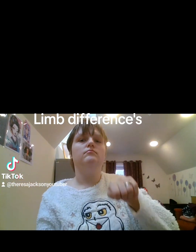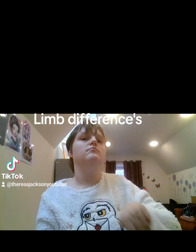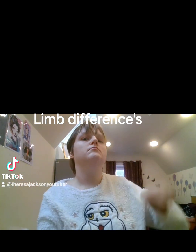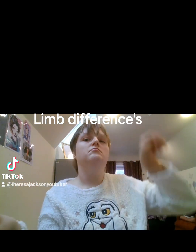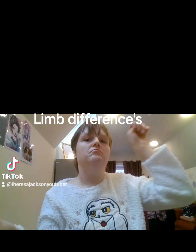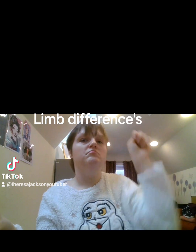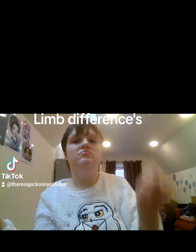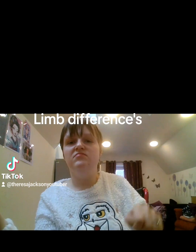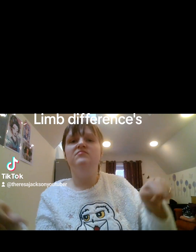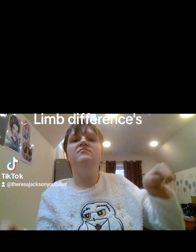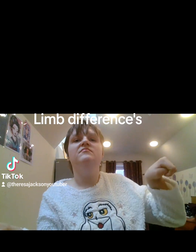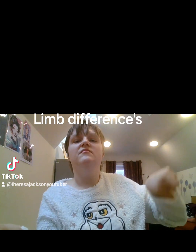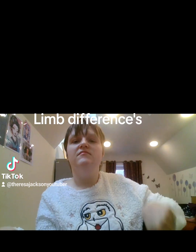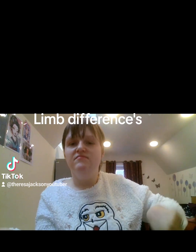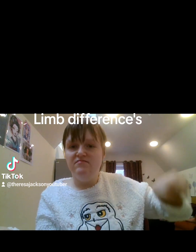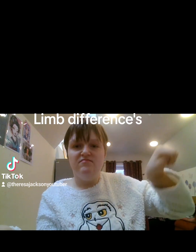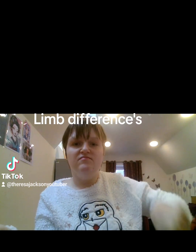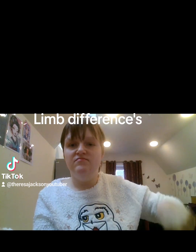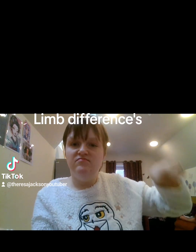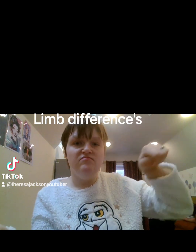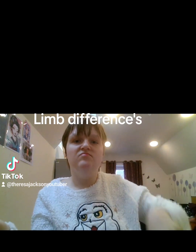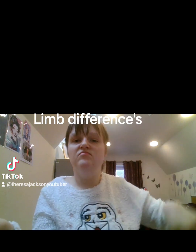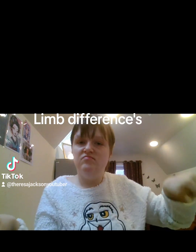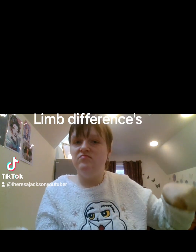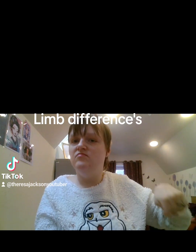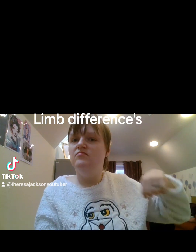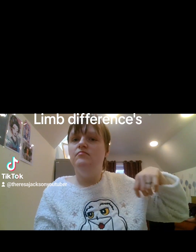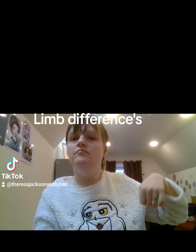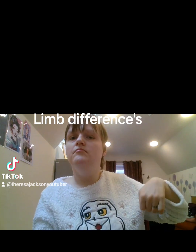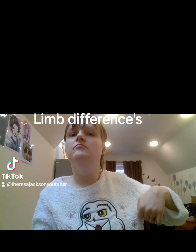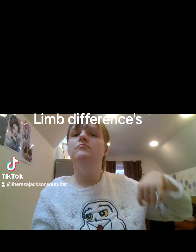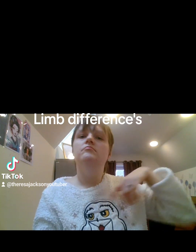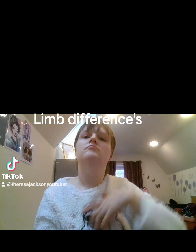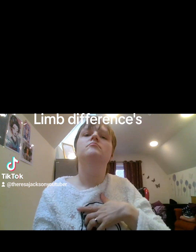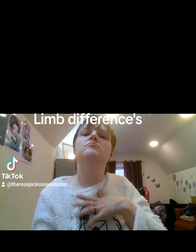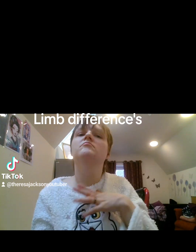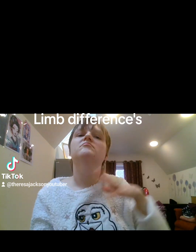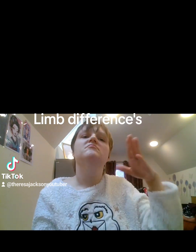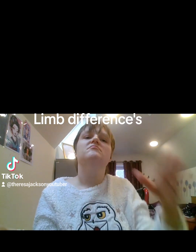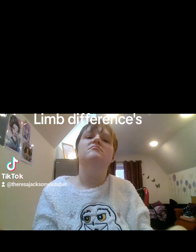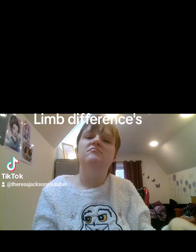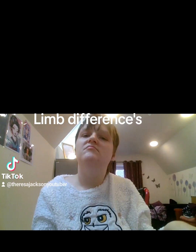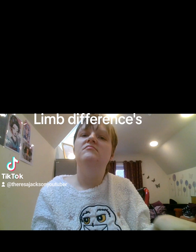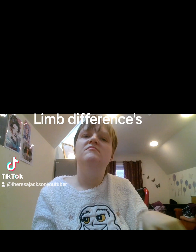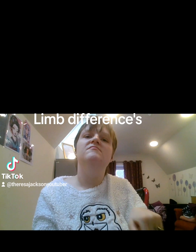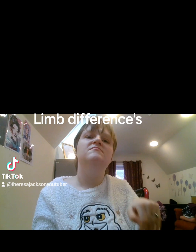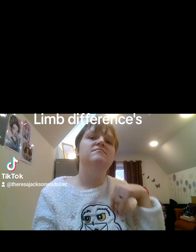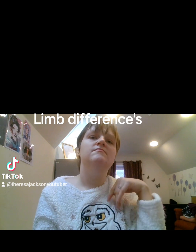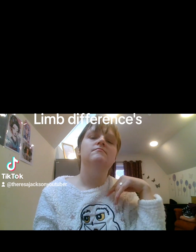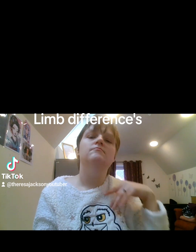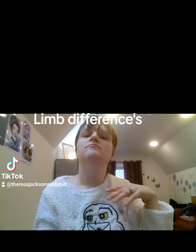empowering. Support groups, both in person and online, can provide a safe space